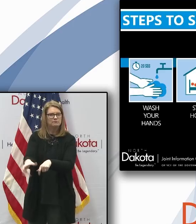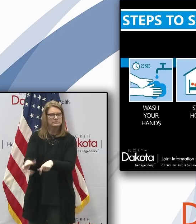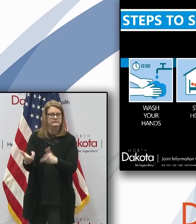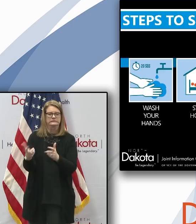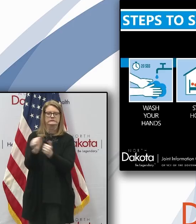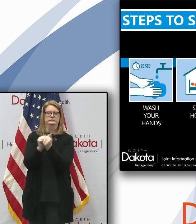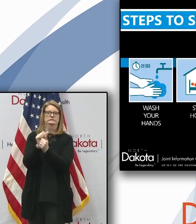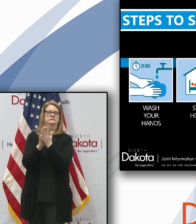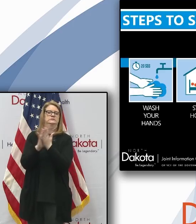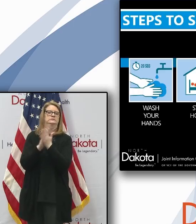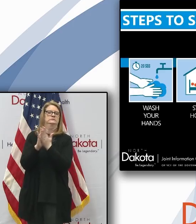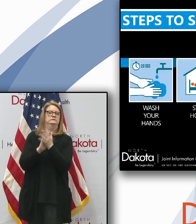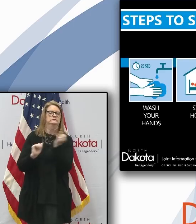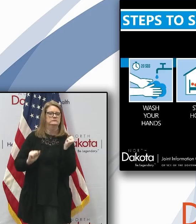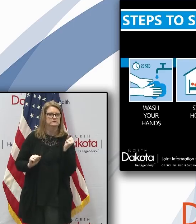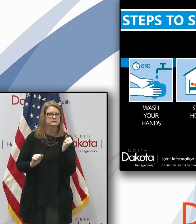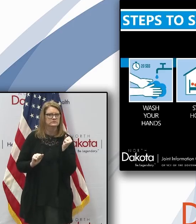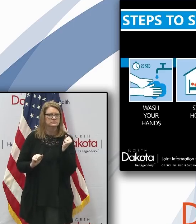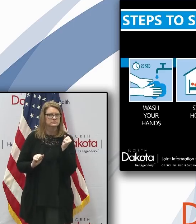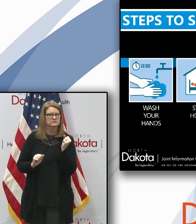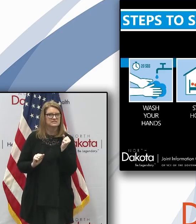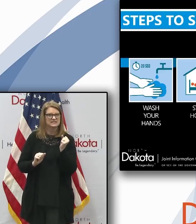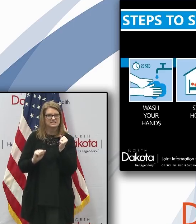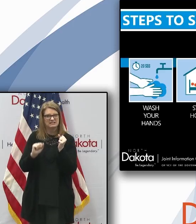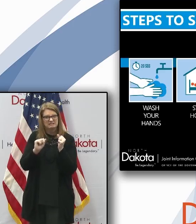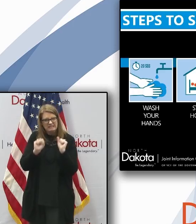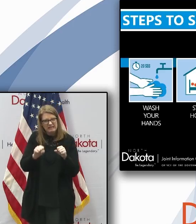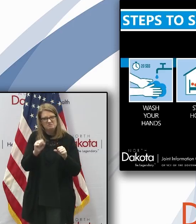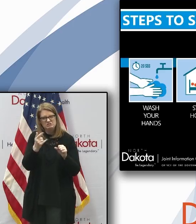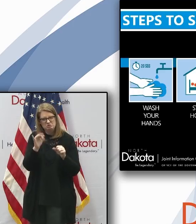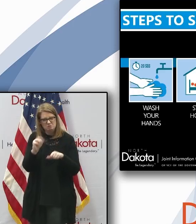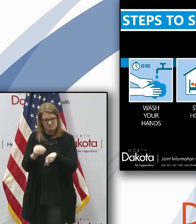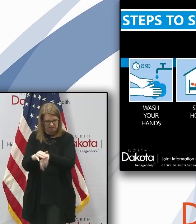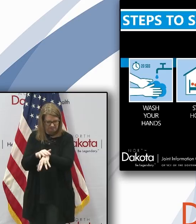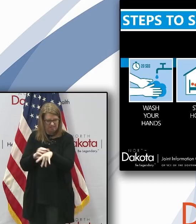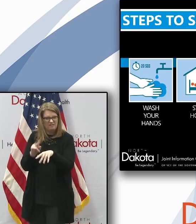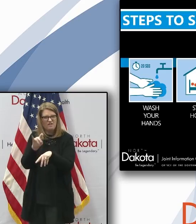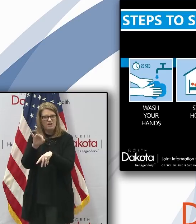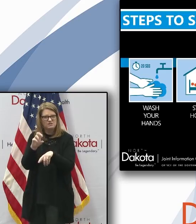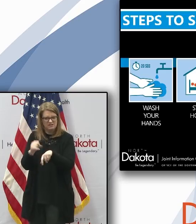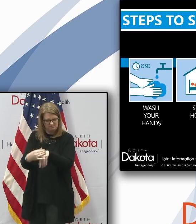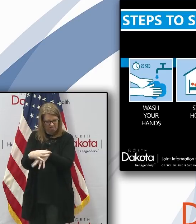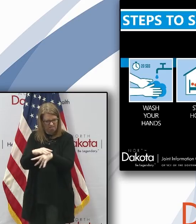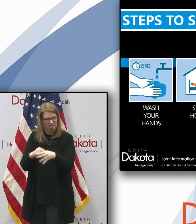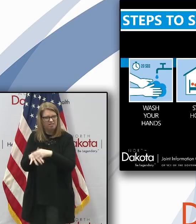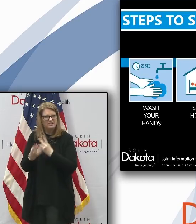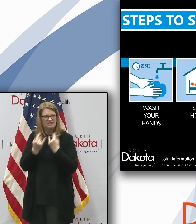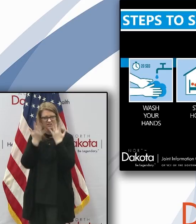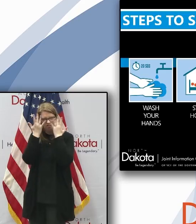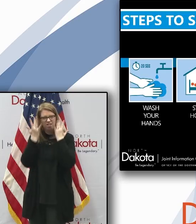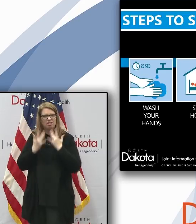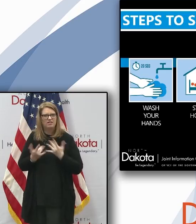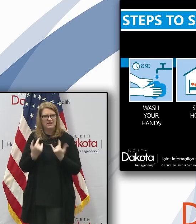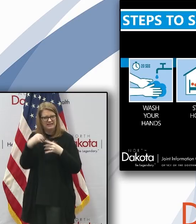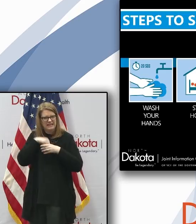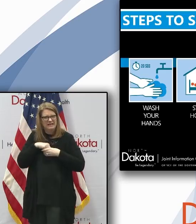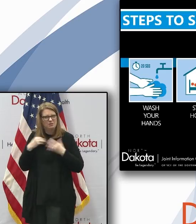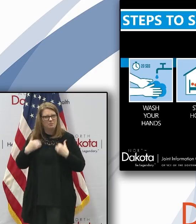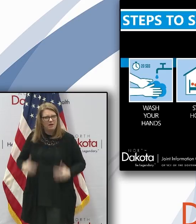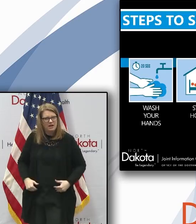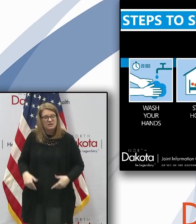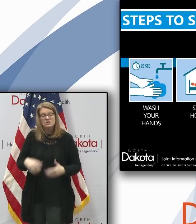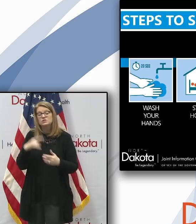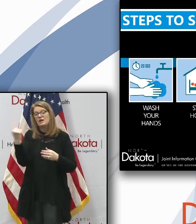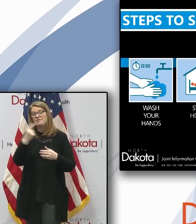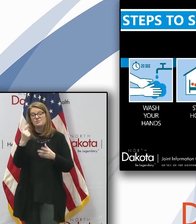should be hand washing after that. So again, I want to say thank you to everybody that has been practicing this and been doing this for the last